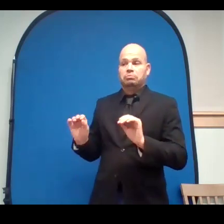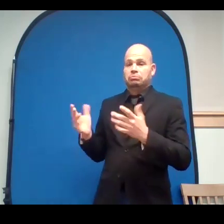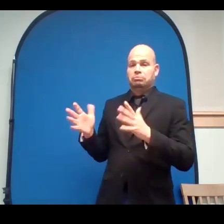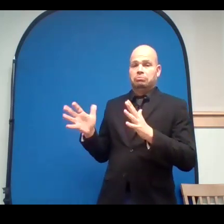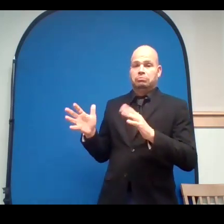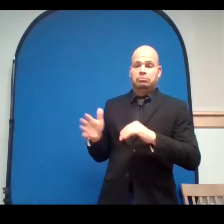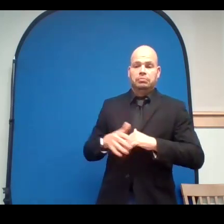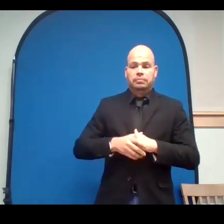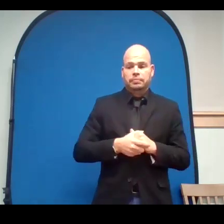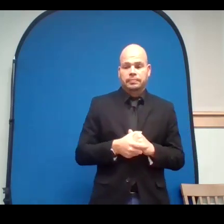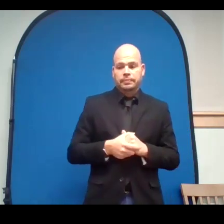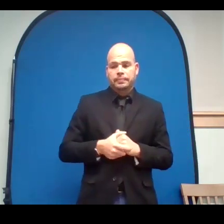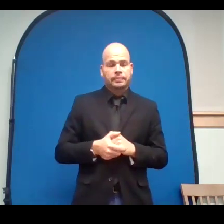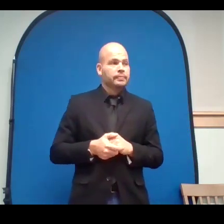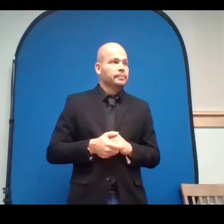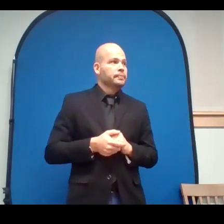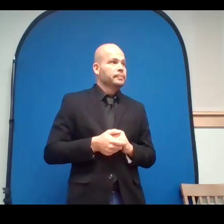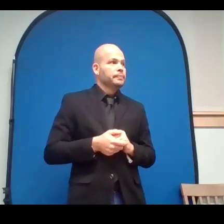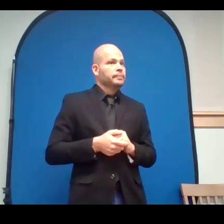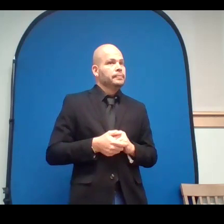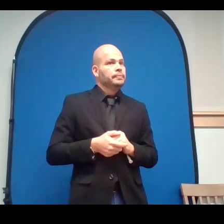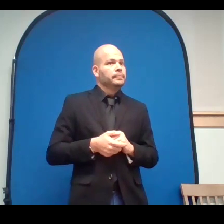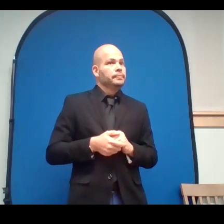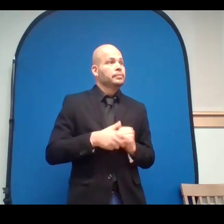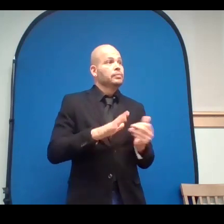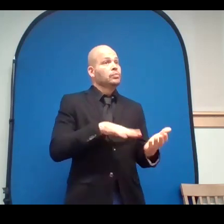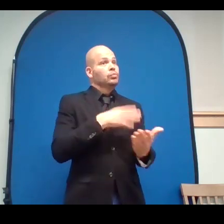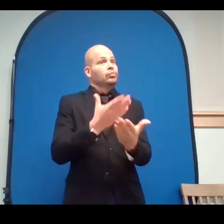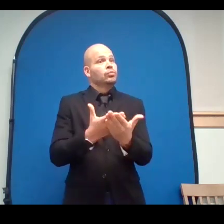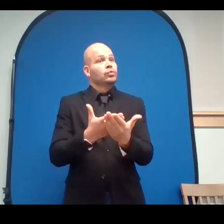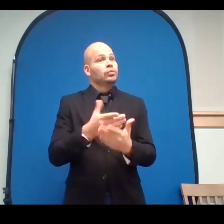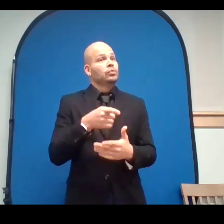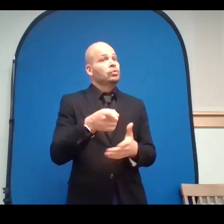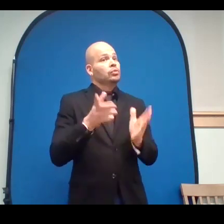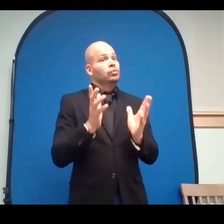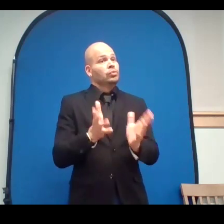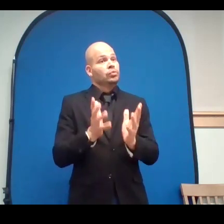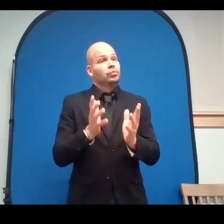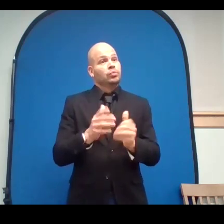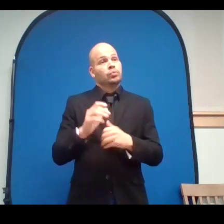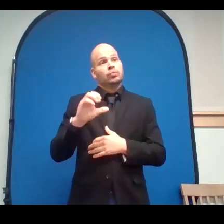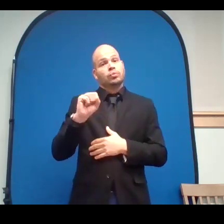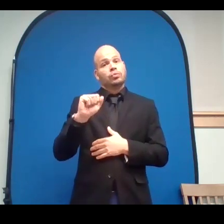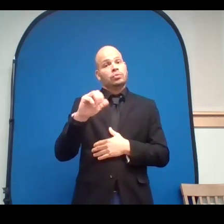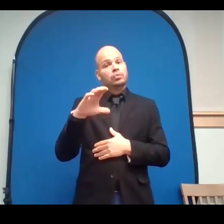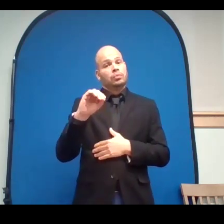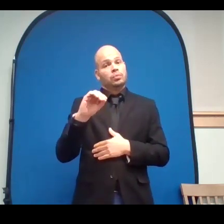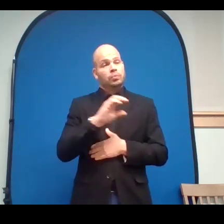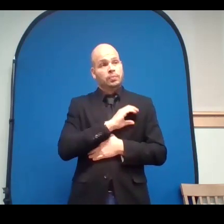So when you arrived, you talked to the Saco police who have